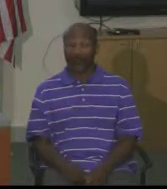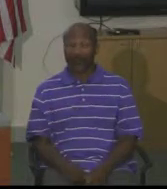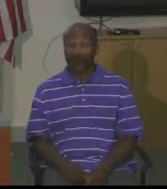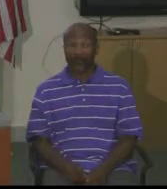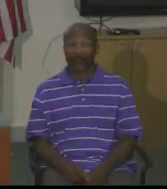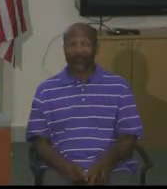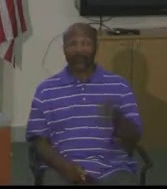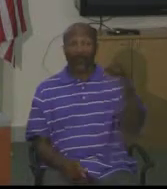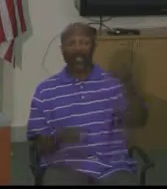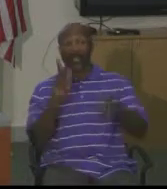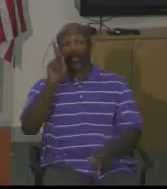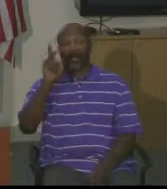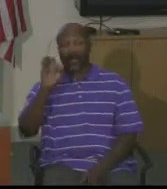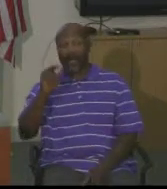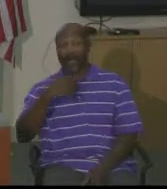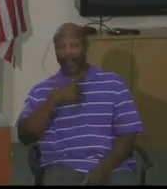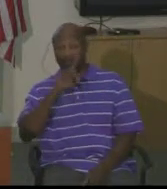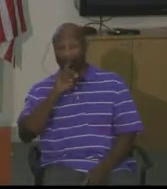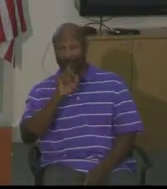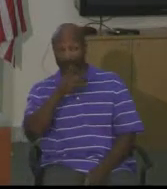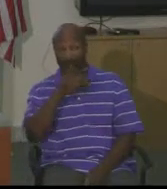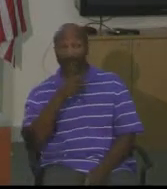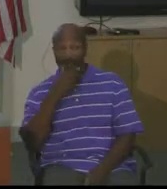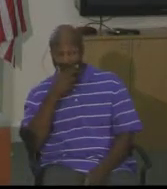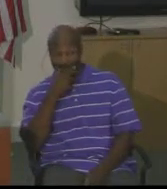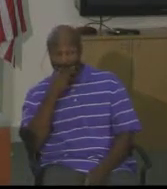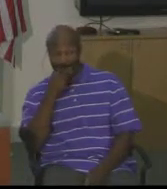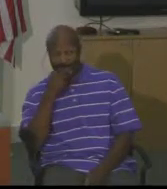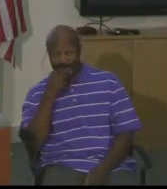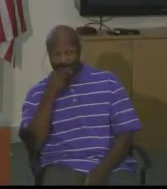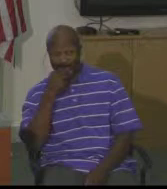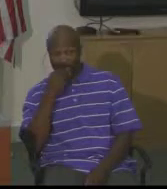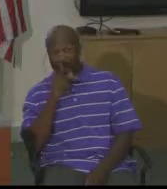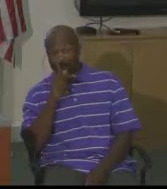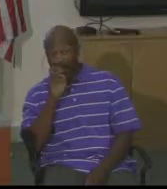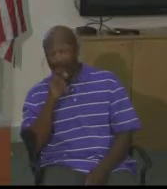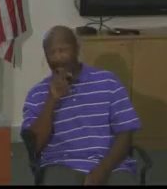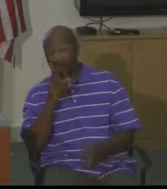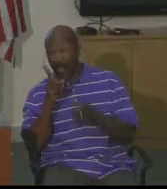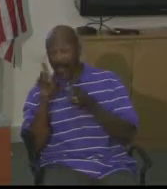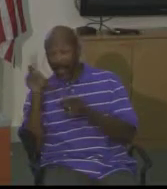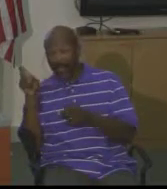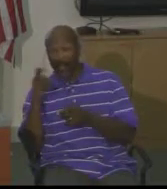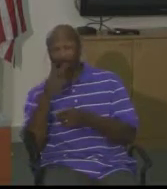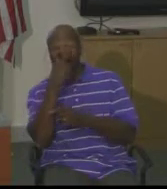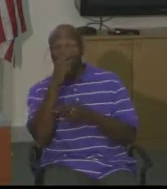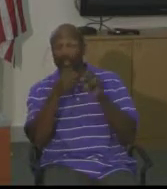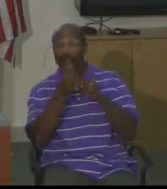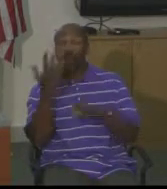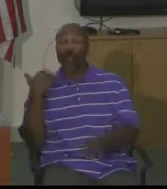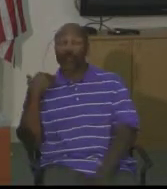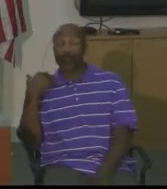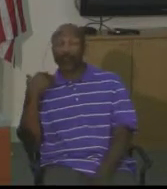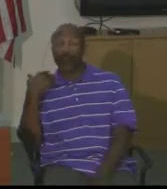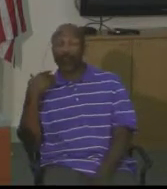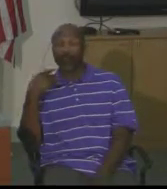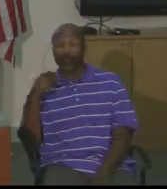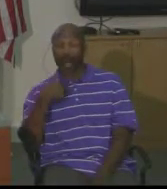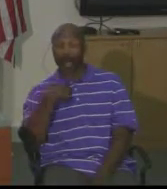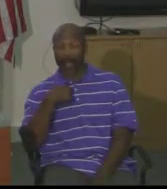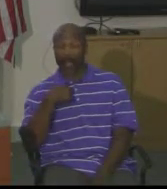May I ask a question? We have a question in the back. So 3 years ago,